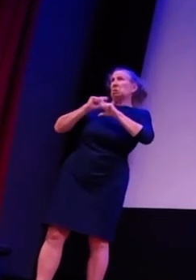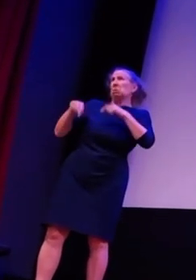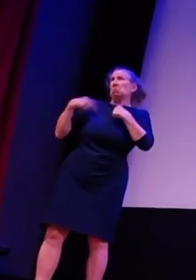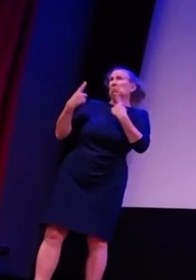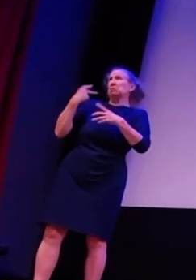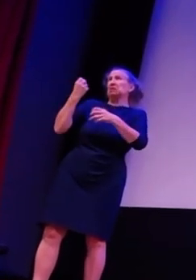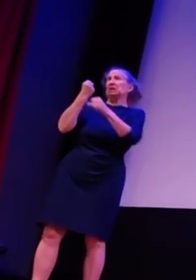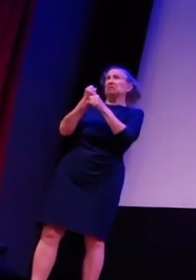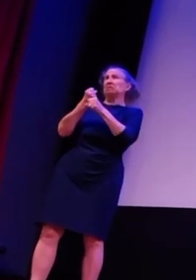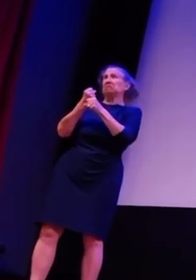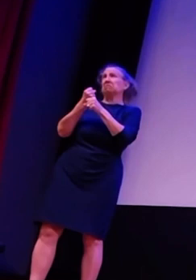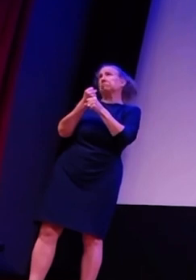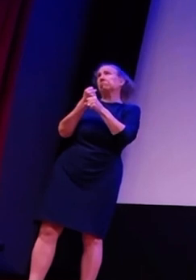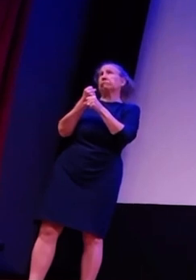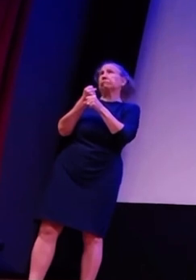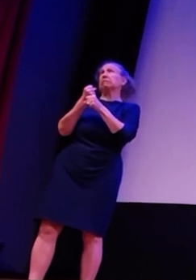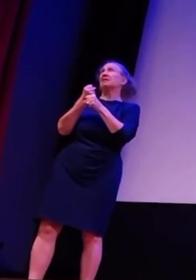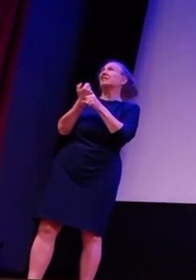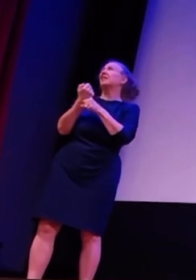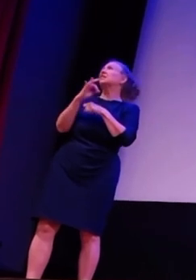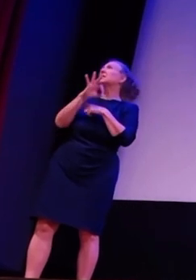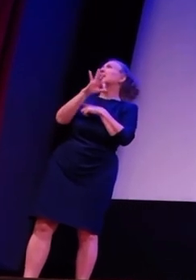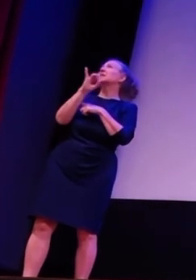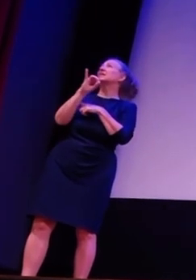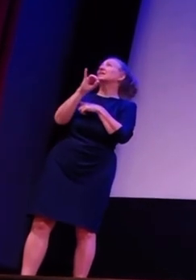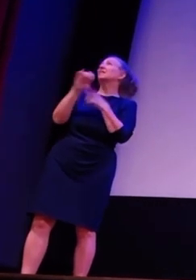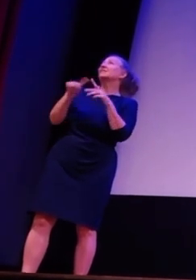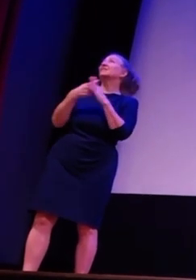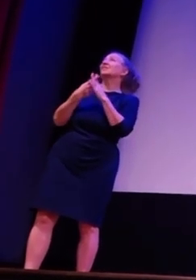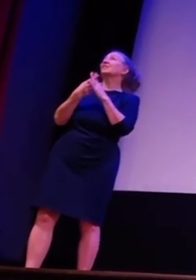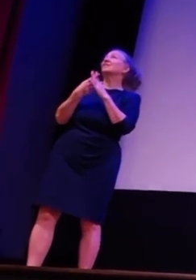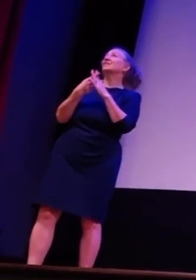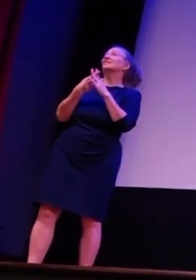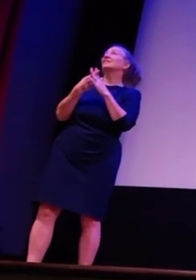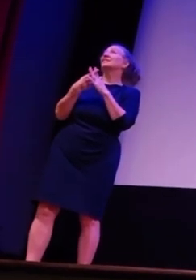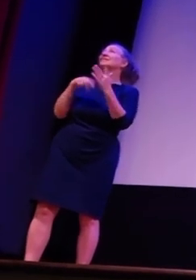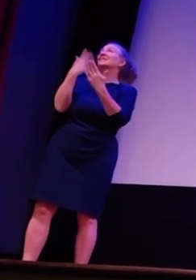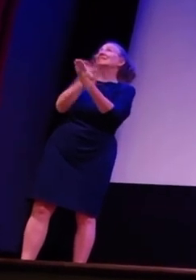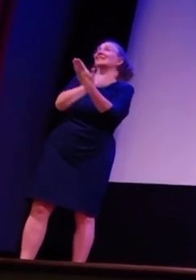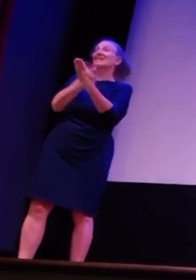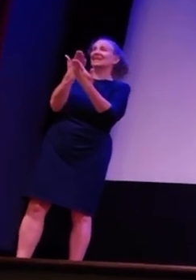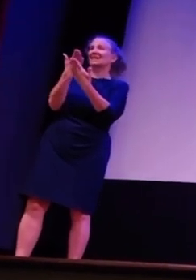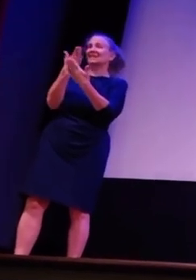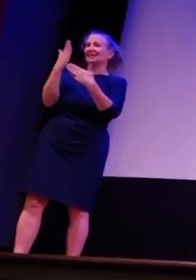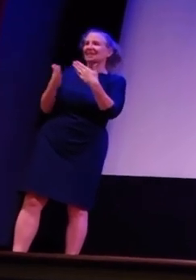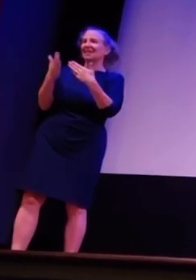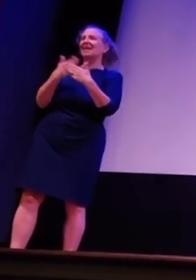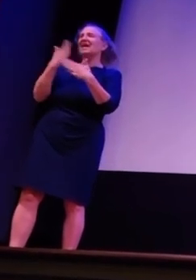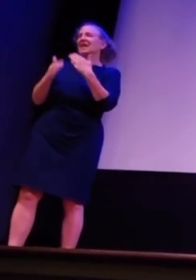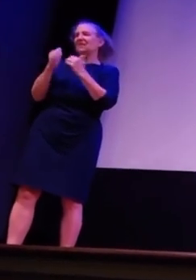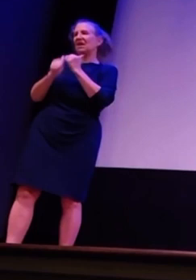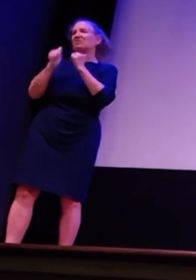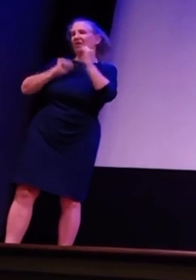than 30 years, probably, I think I started in 1998 singing this song. At the end of every concert I've sung it, I think.